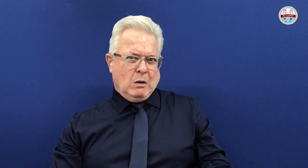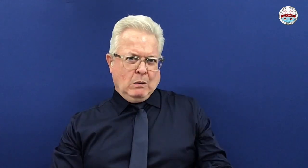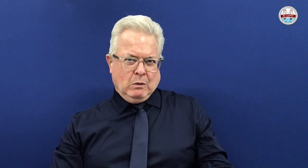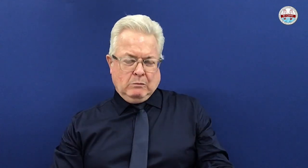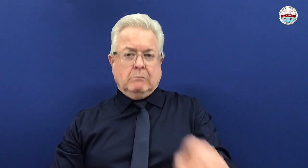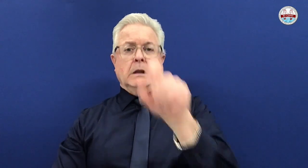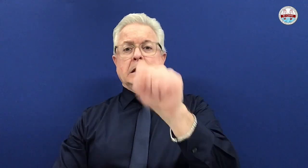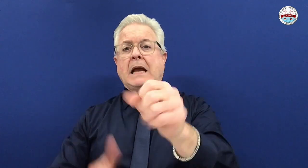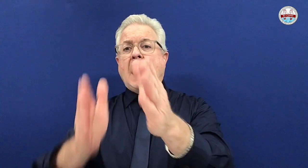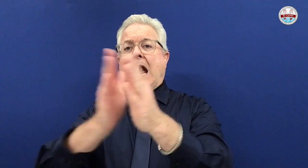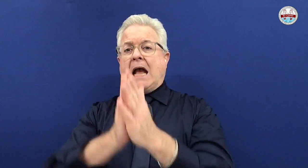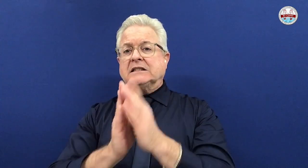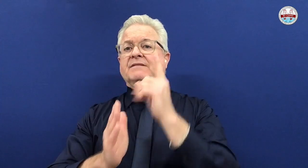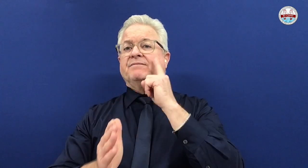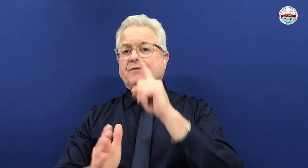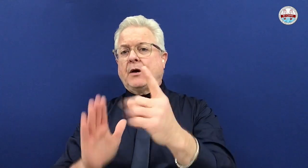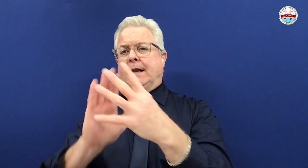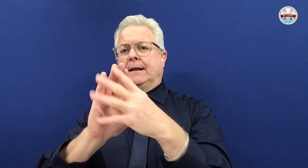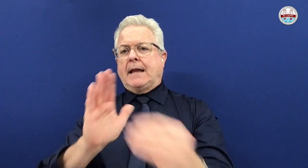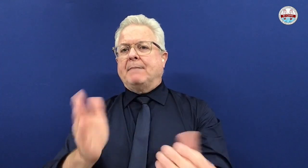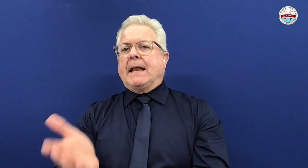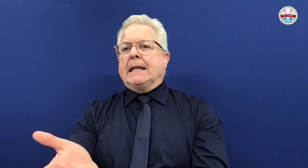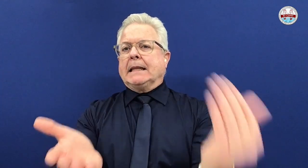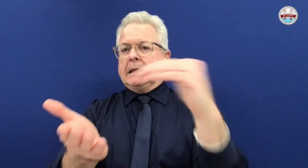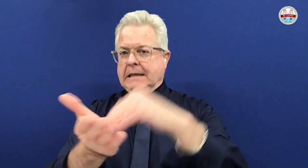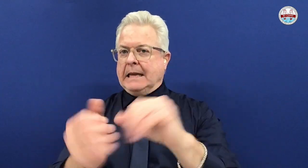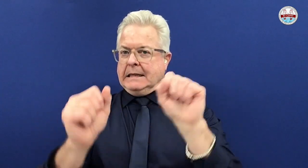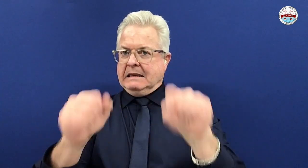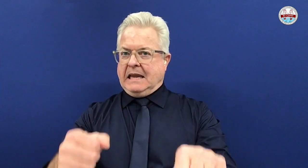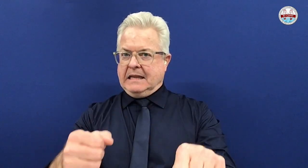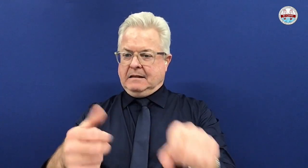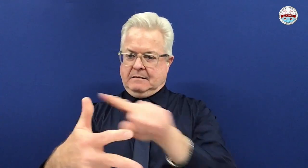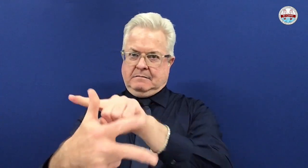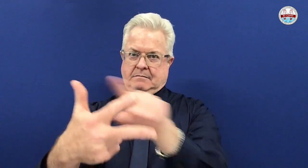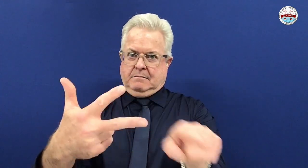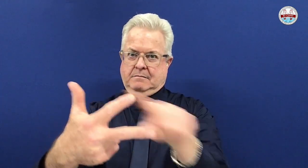got the letter or not. Just ask for a copy. Again, it's perfectly okay.